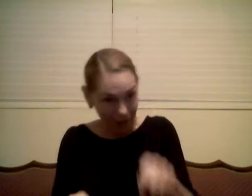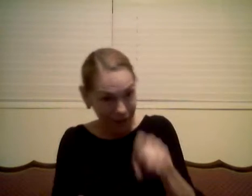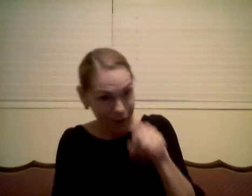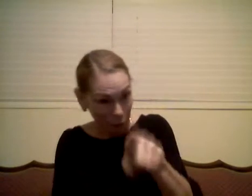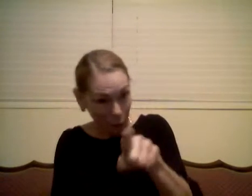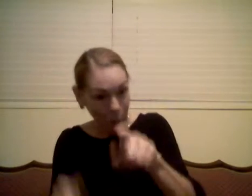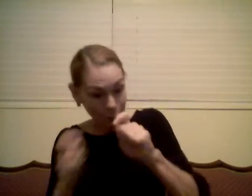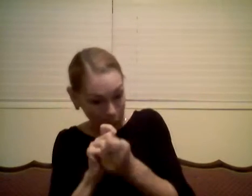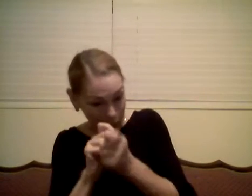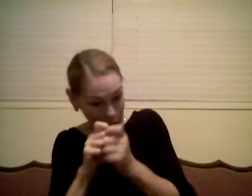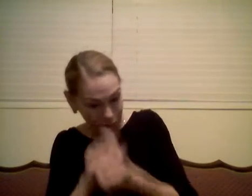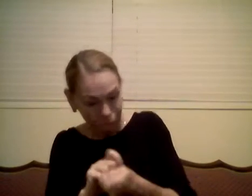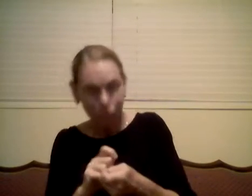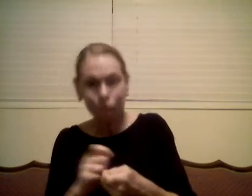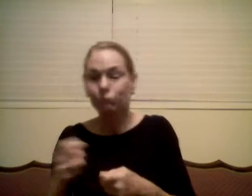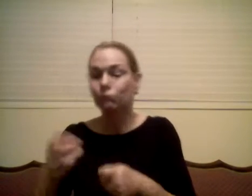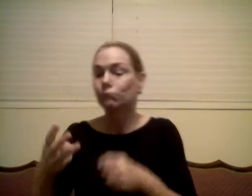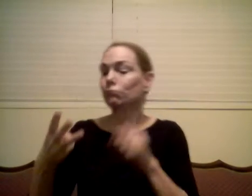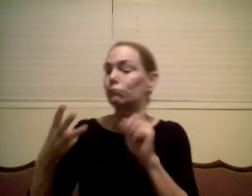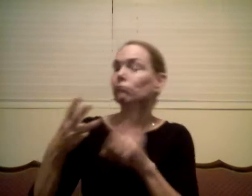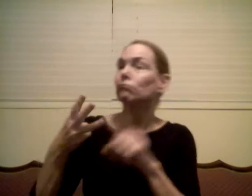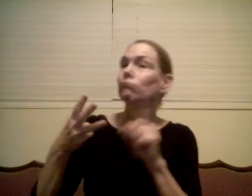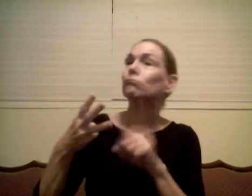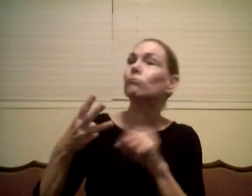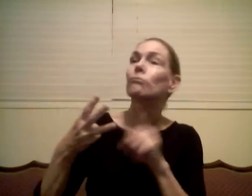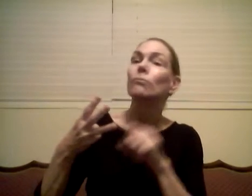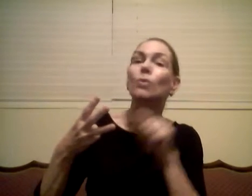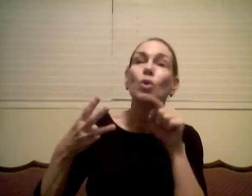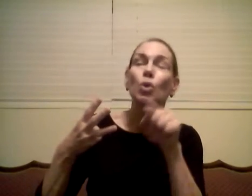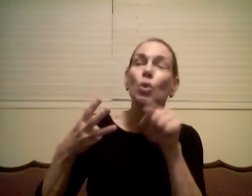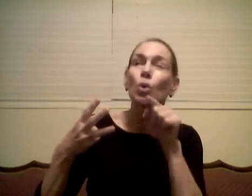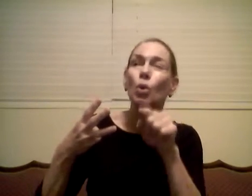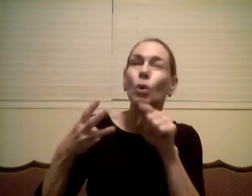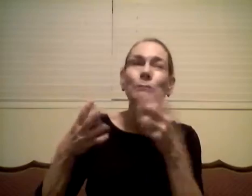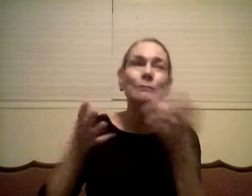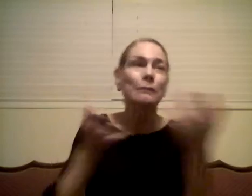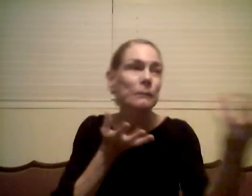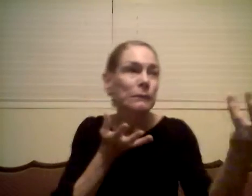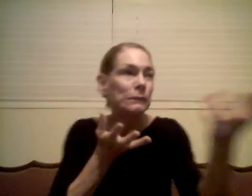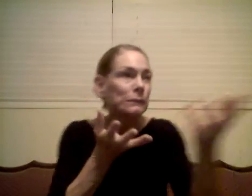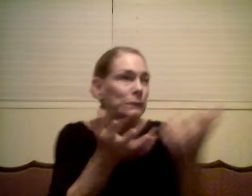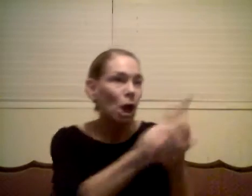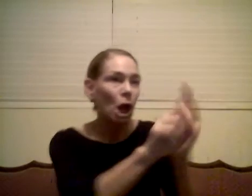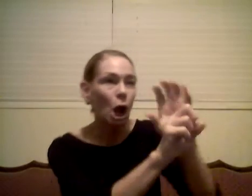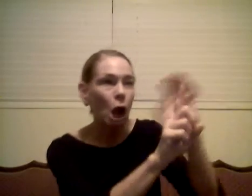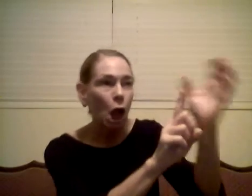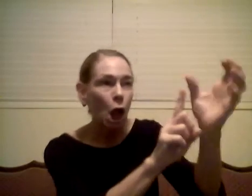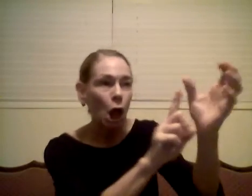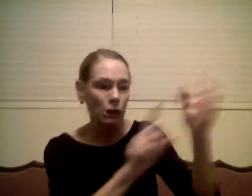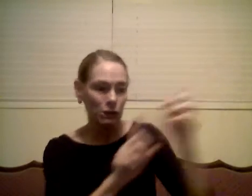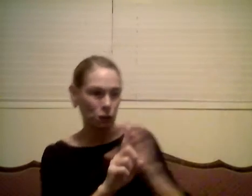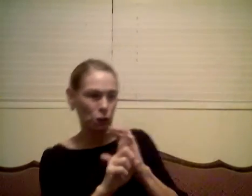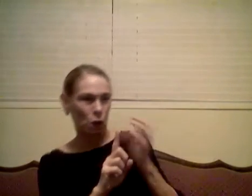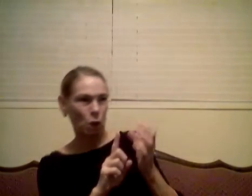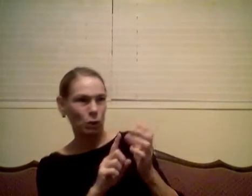Can you tell me about a time when you had to work through cultural differences to be able to achieve a